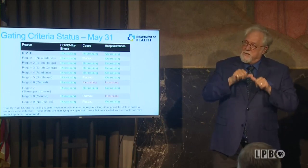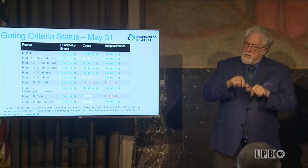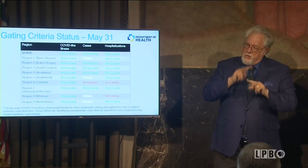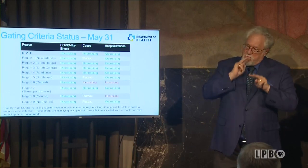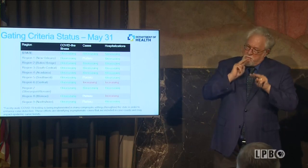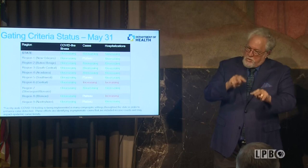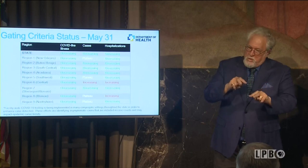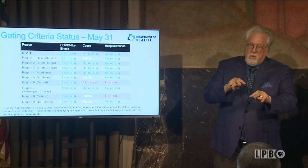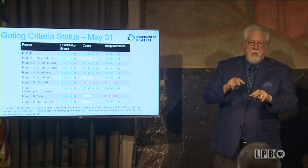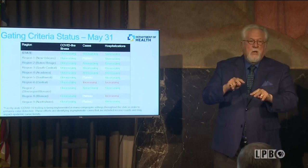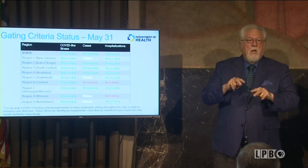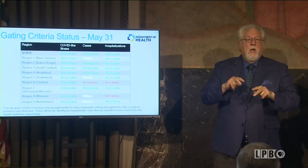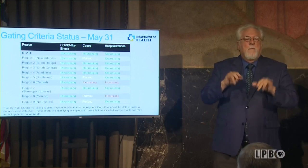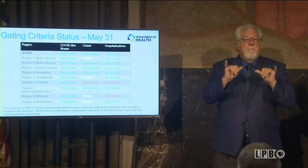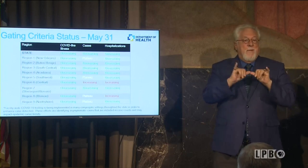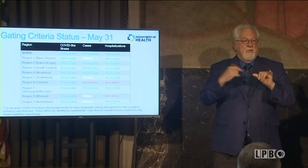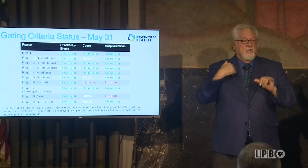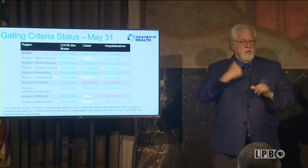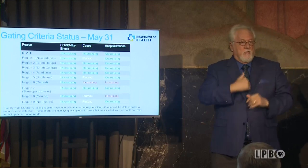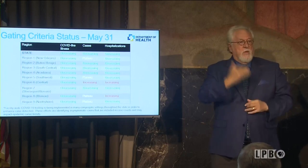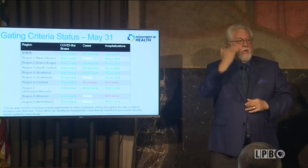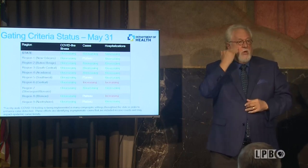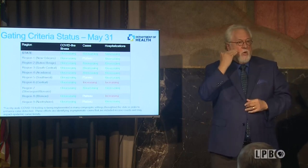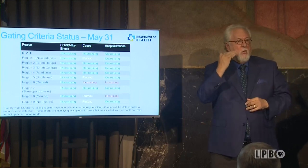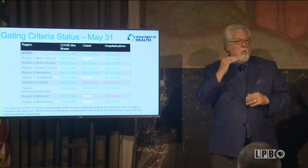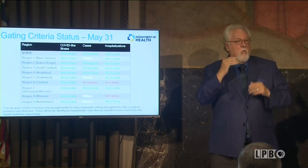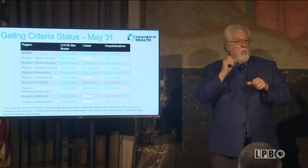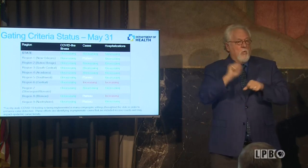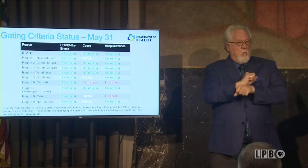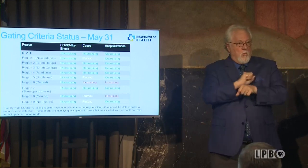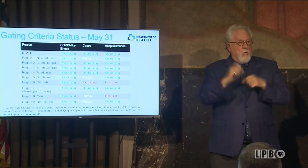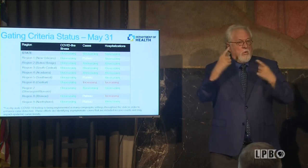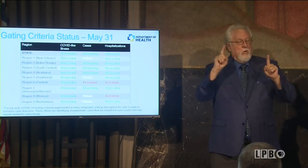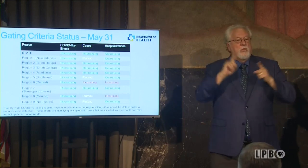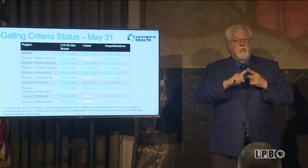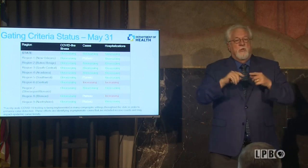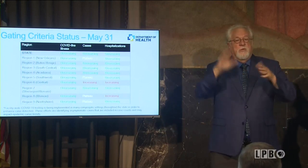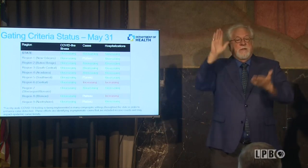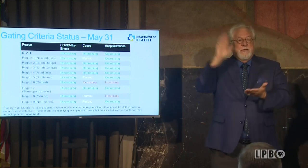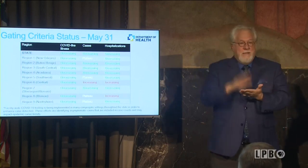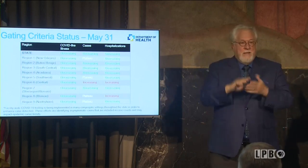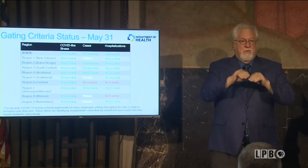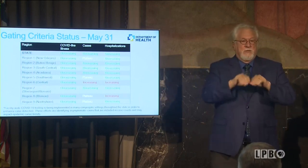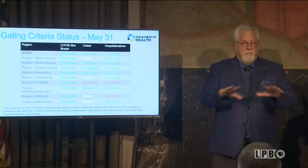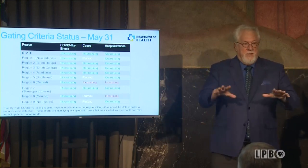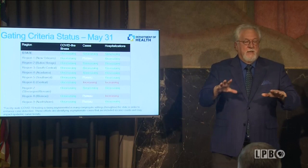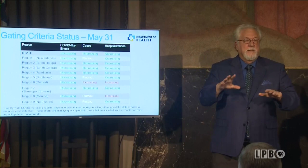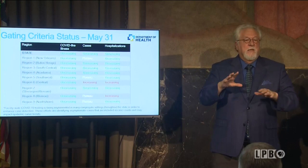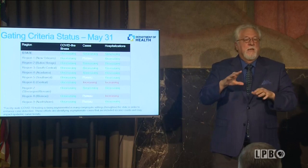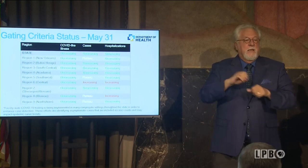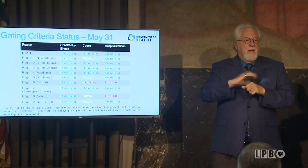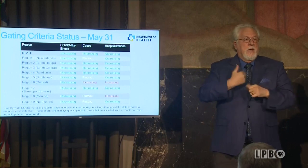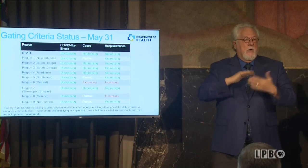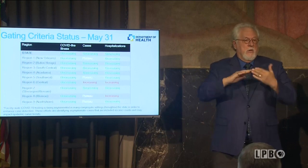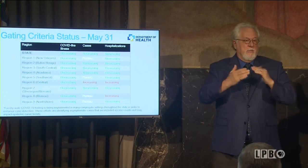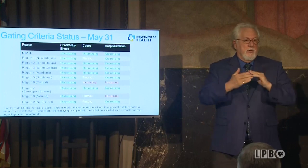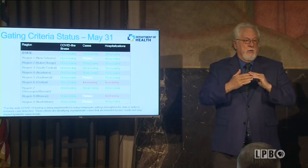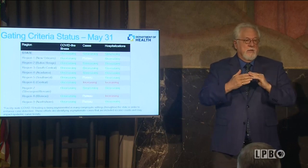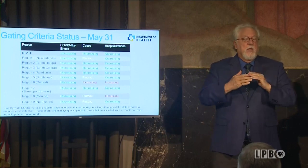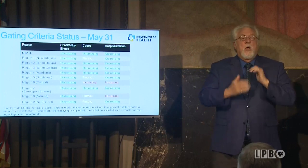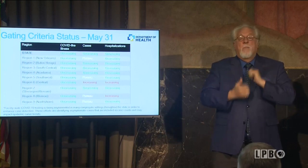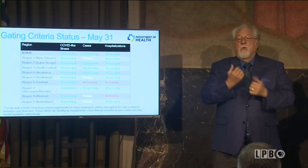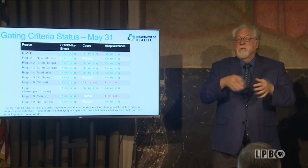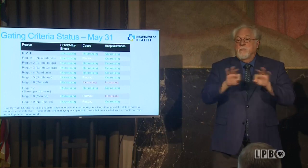down on the measures that we know work to decrease the spread and to reduce the risk that we continue to see spread in our communities of COVID.